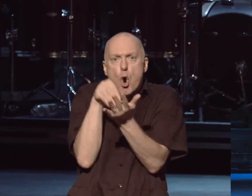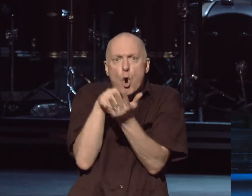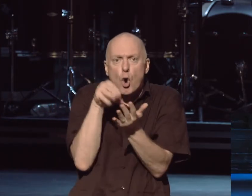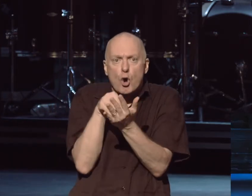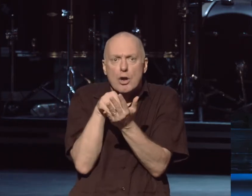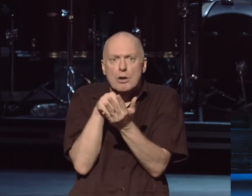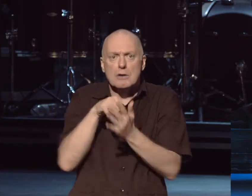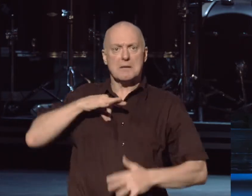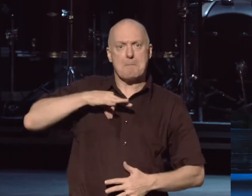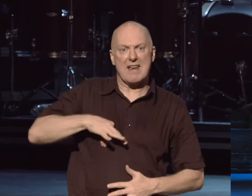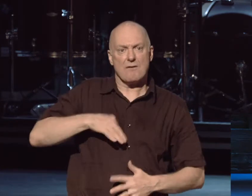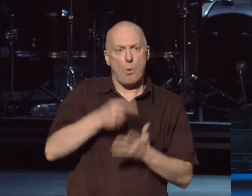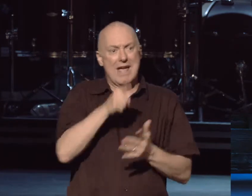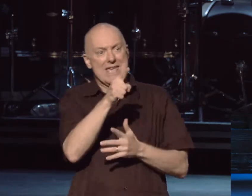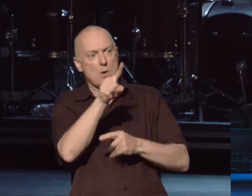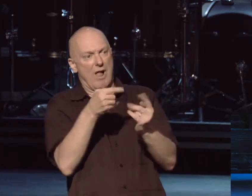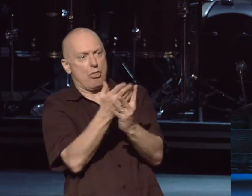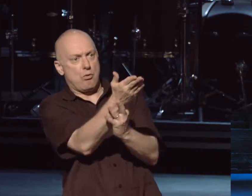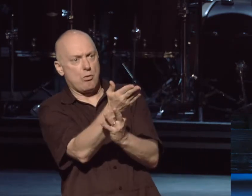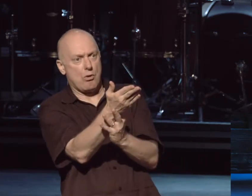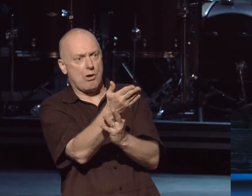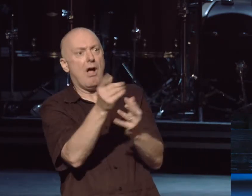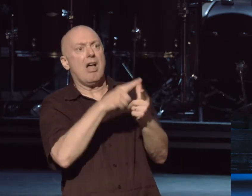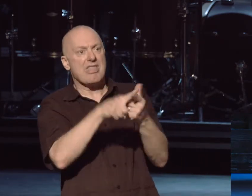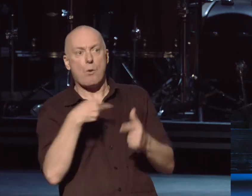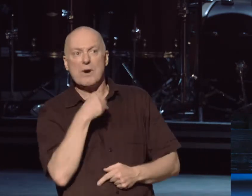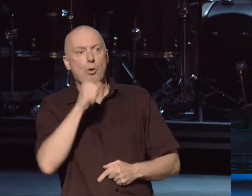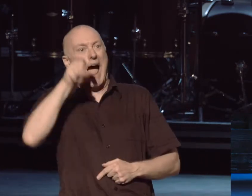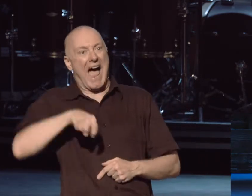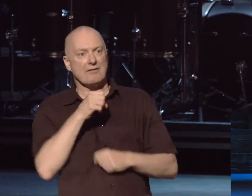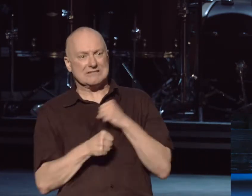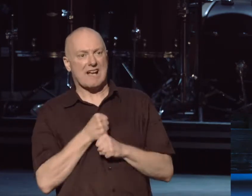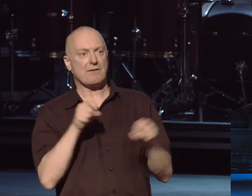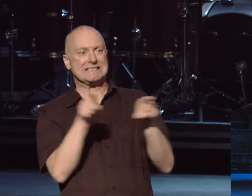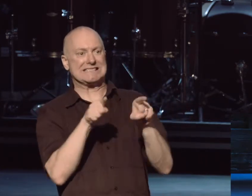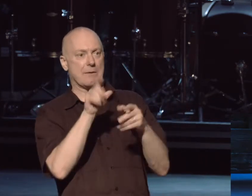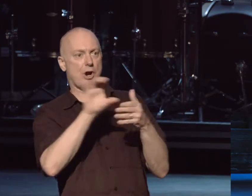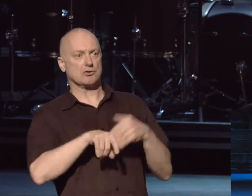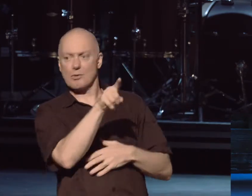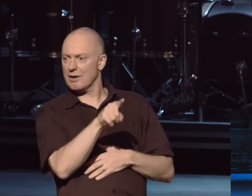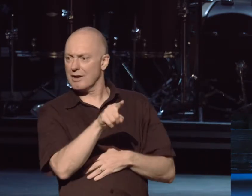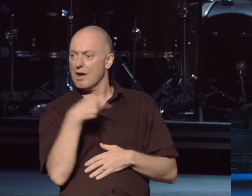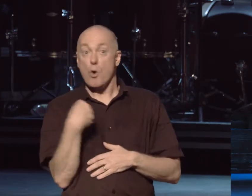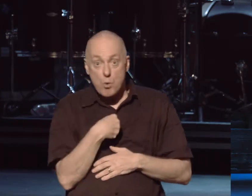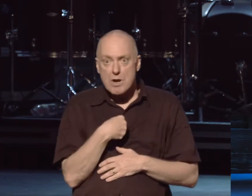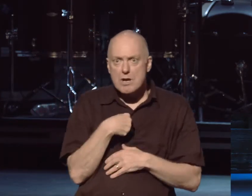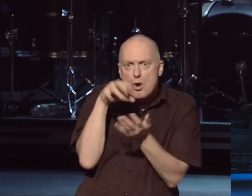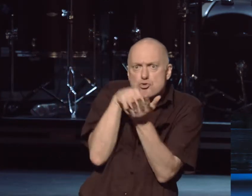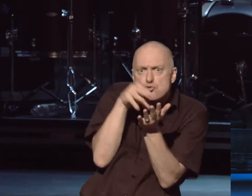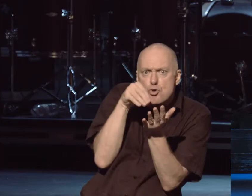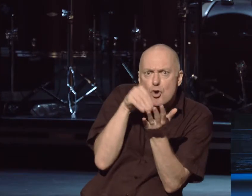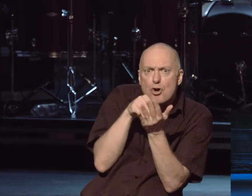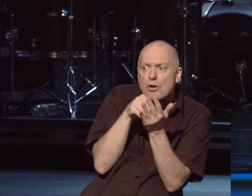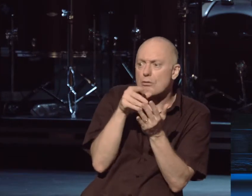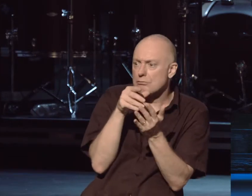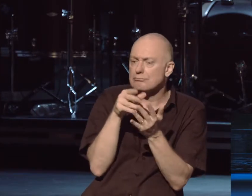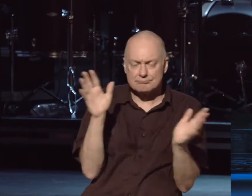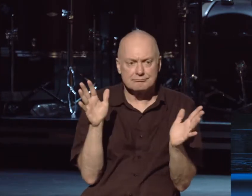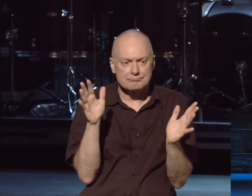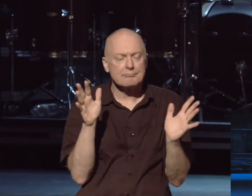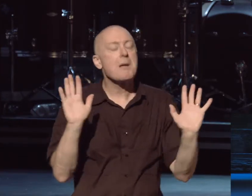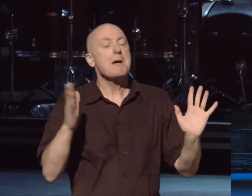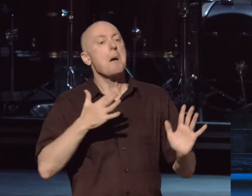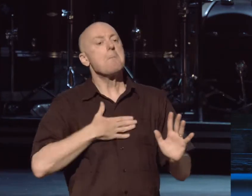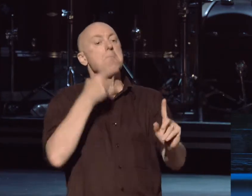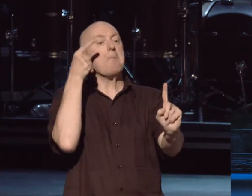and learn as a benefit what he went through, that Lord willing, we wouldn't have to suffer in the same way if we glean the wisdom that God has for